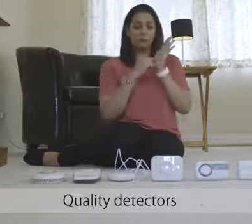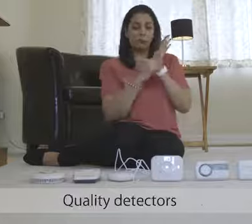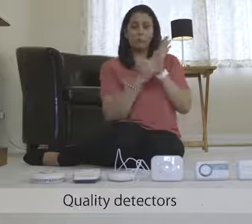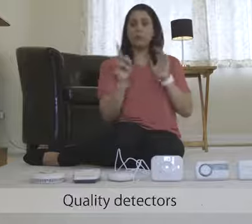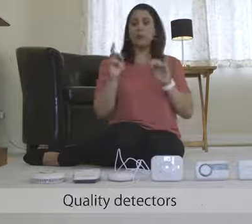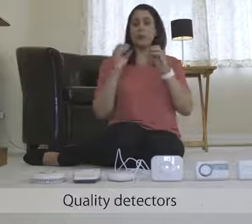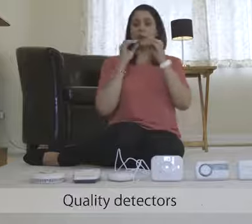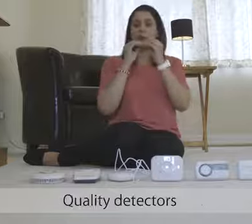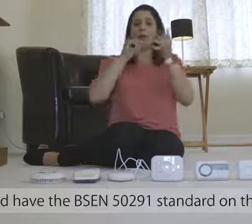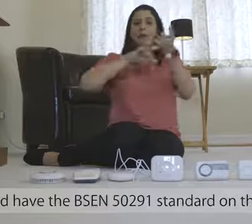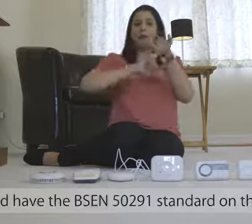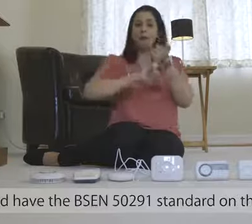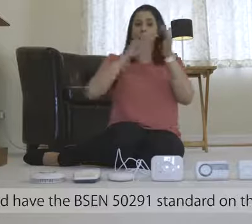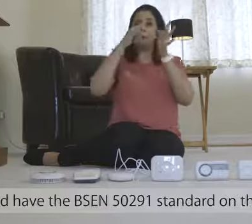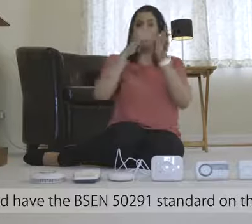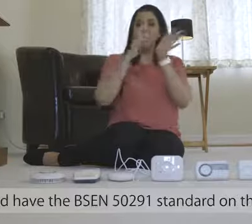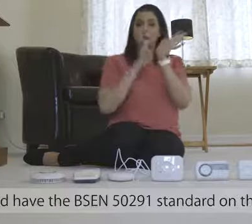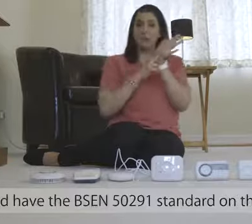Quality detectors should have the BSEN